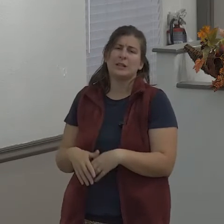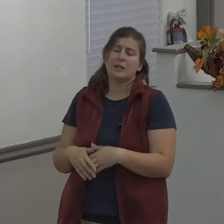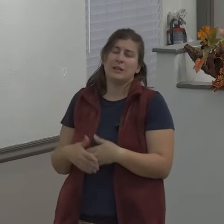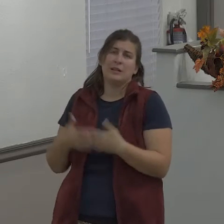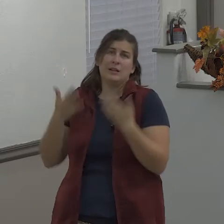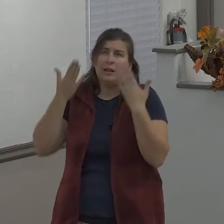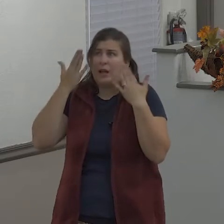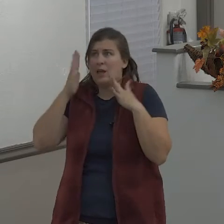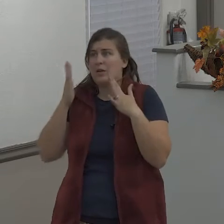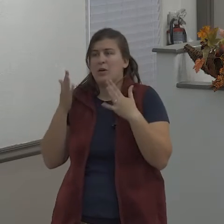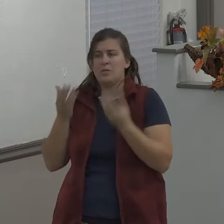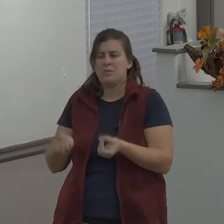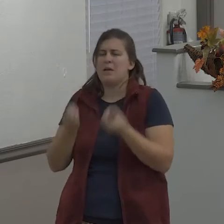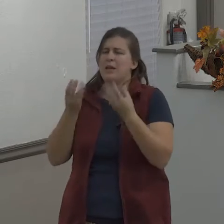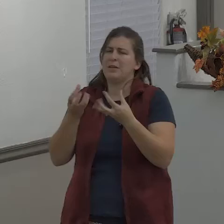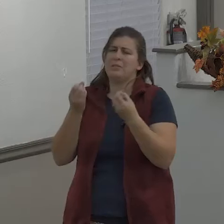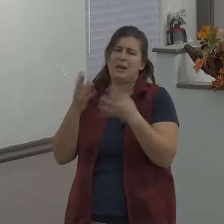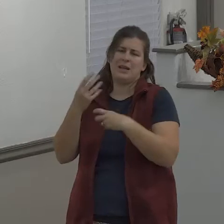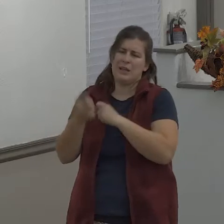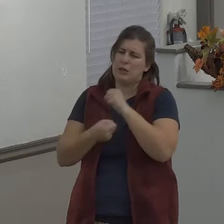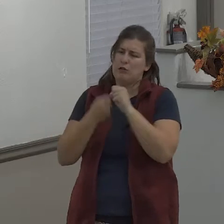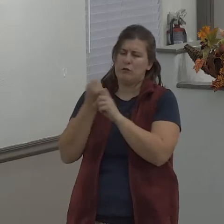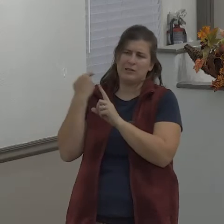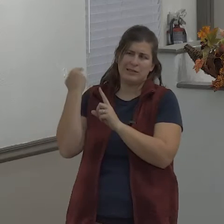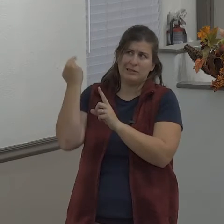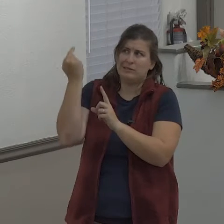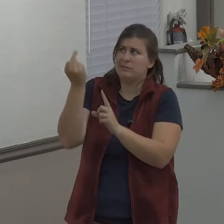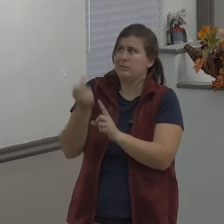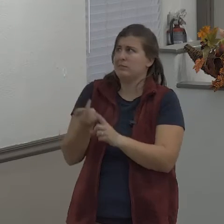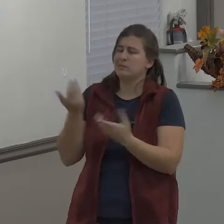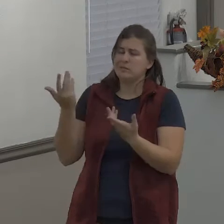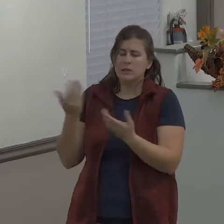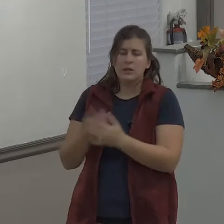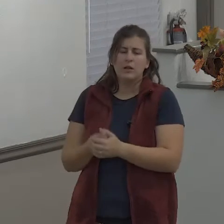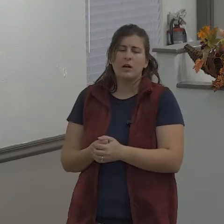And I don't know what's happened. It's been a lot of years.